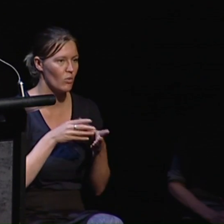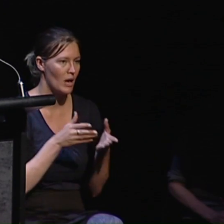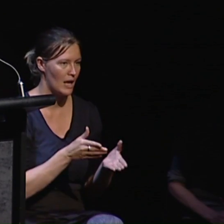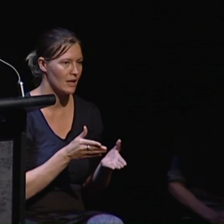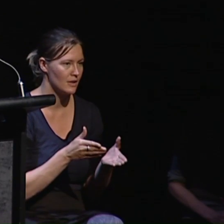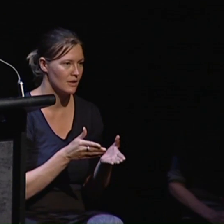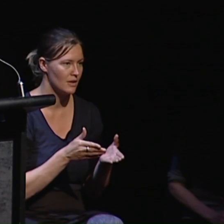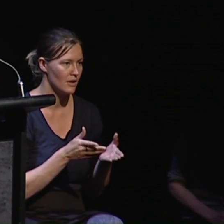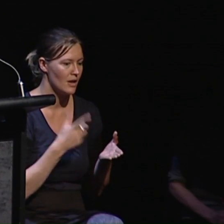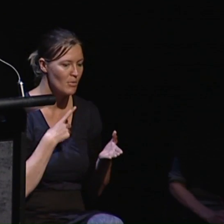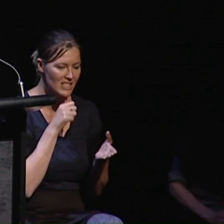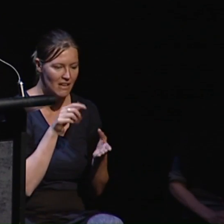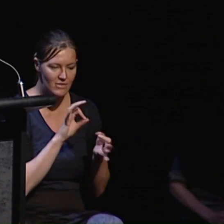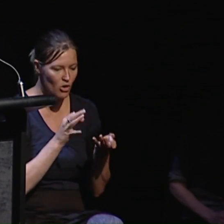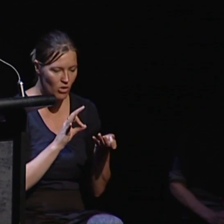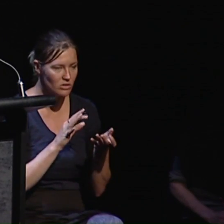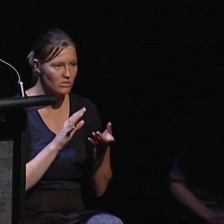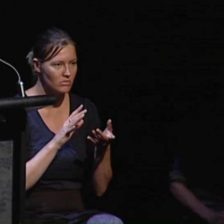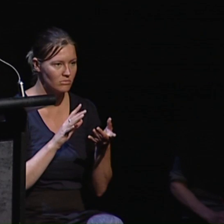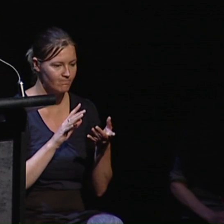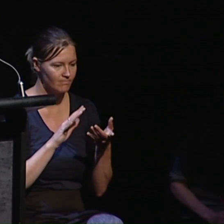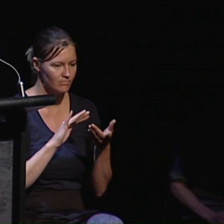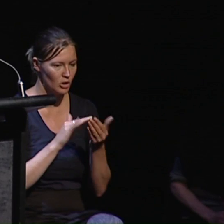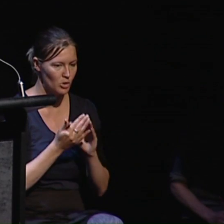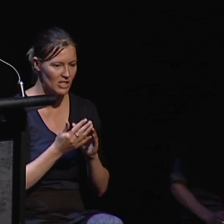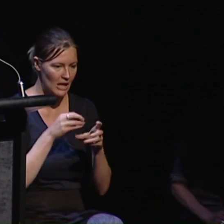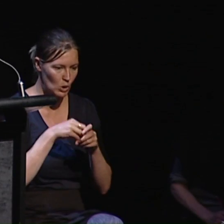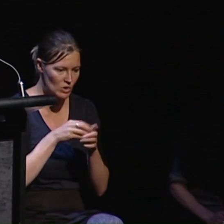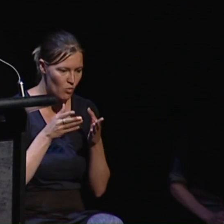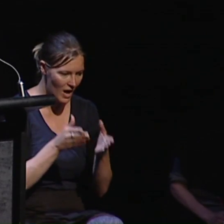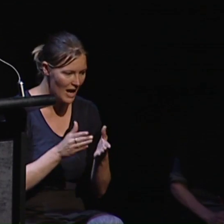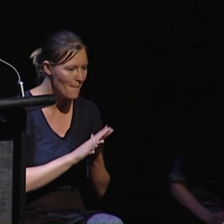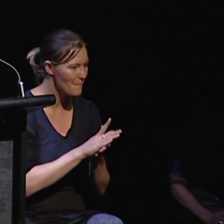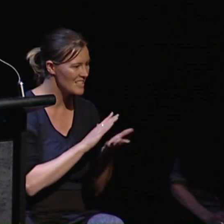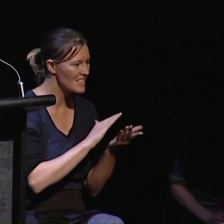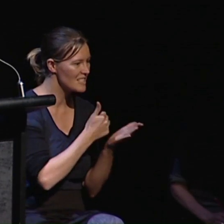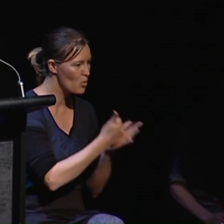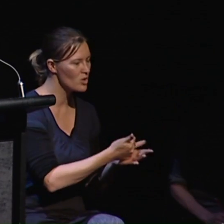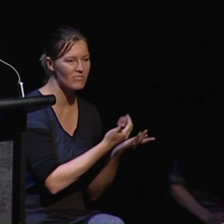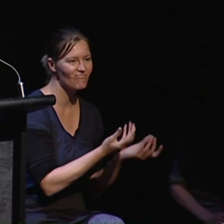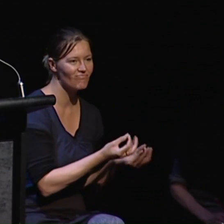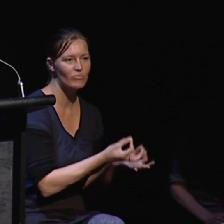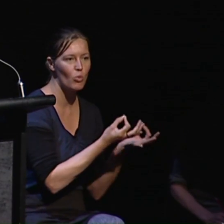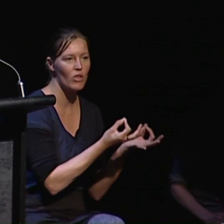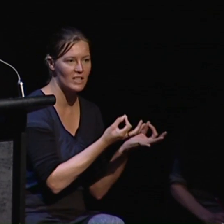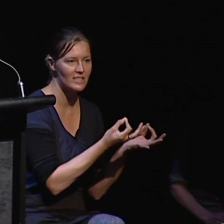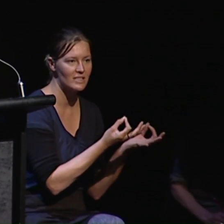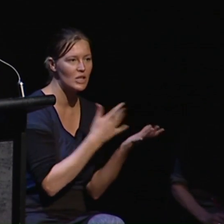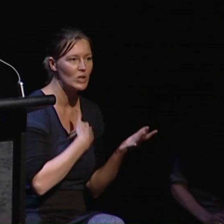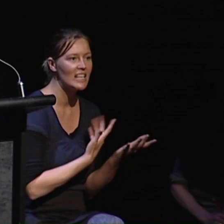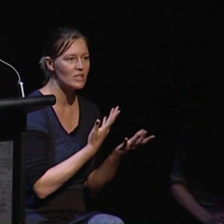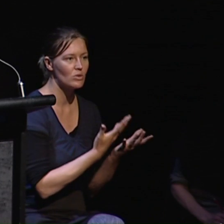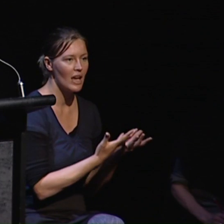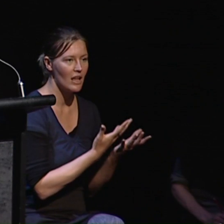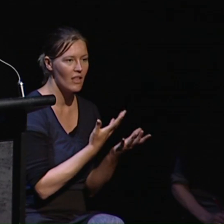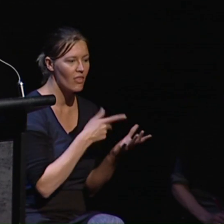amount of service or support that will help us to achieve Article 19. Supports are obviously necessary, and they are clearly not a priority in